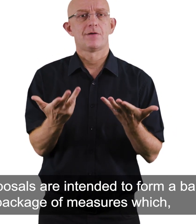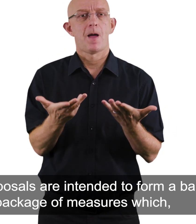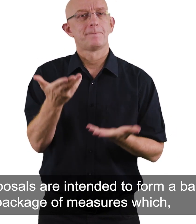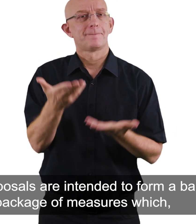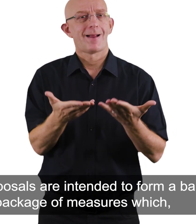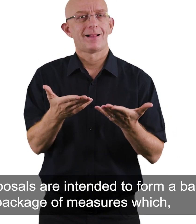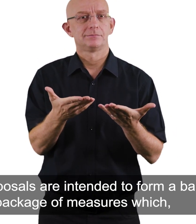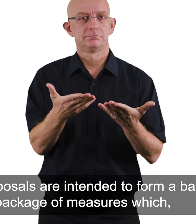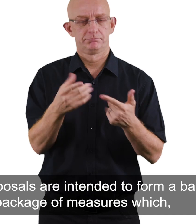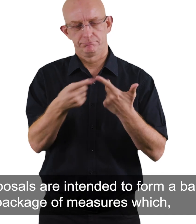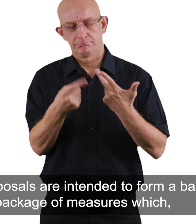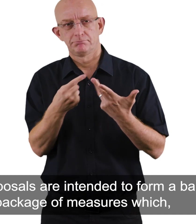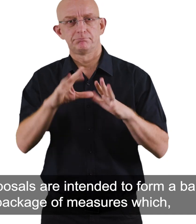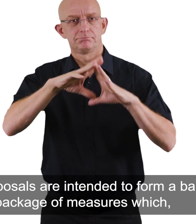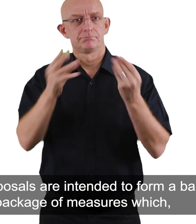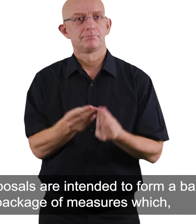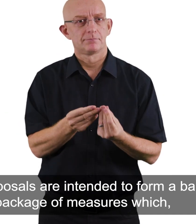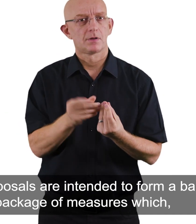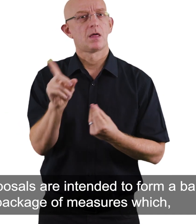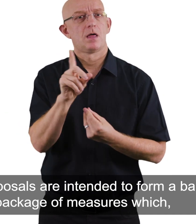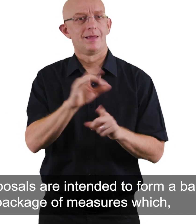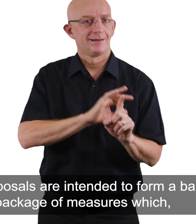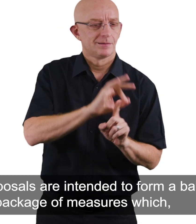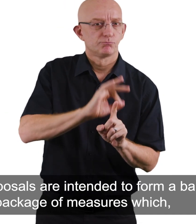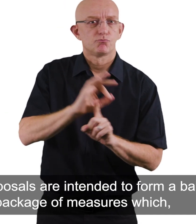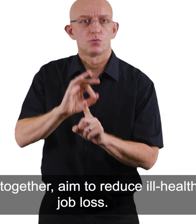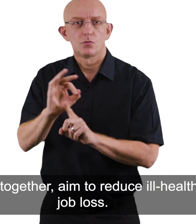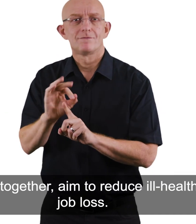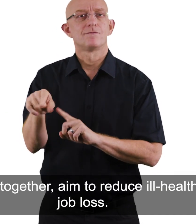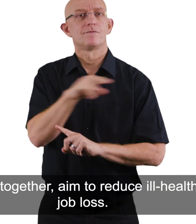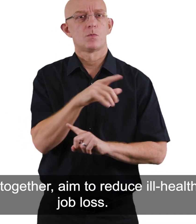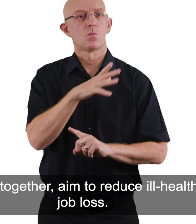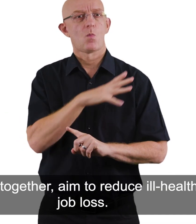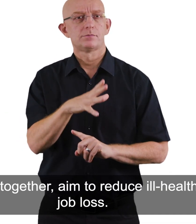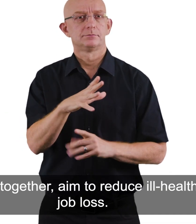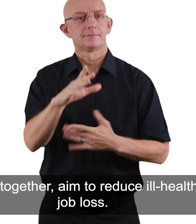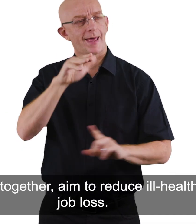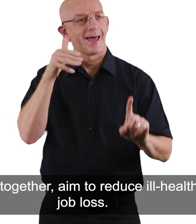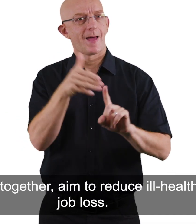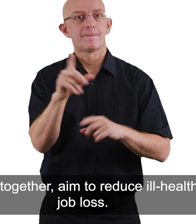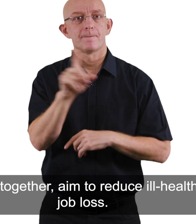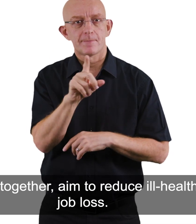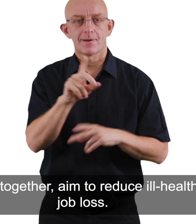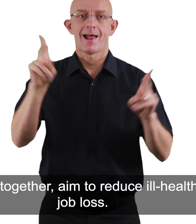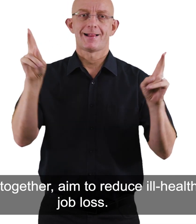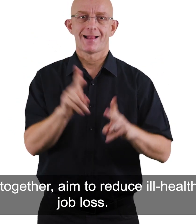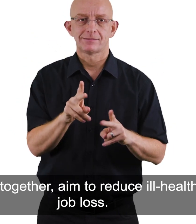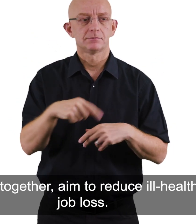form a balanced package of measures which, when taken together, aim to reduce